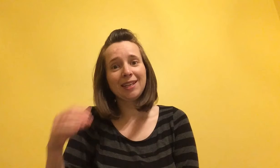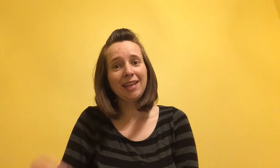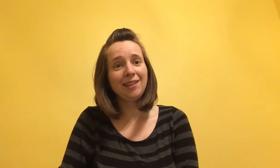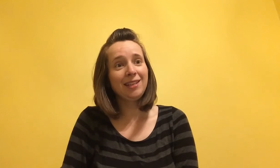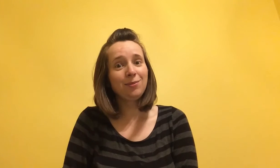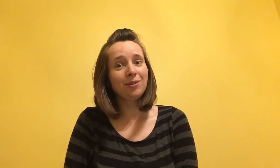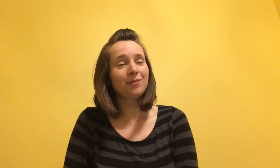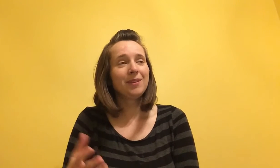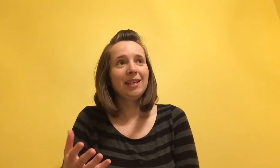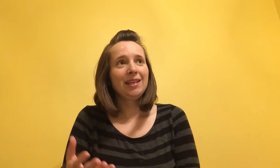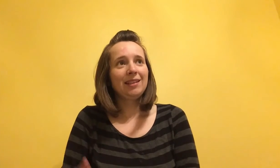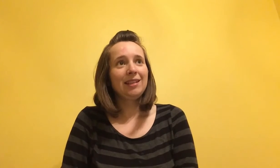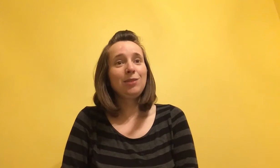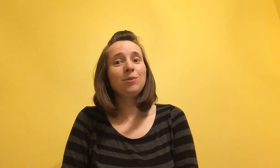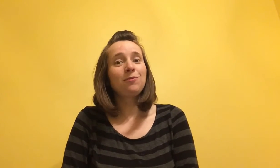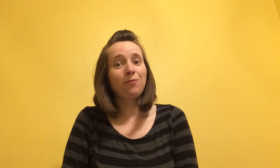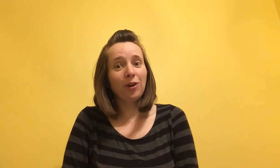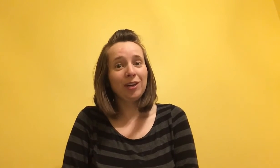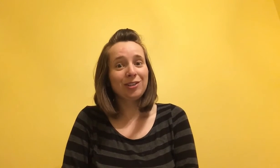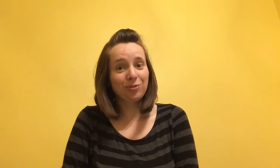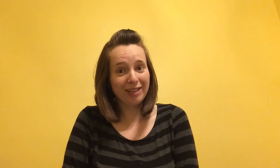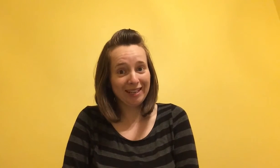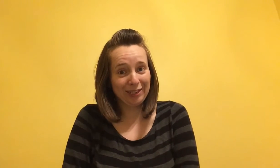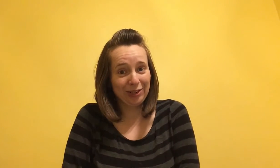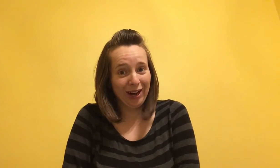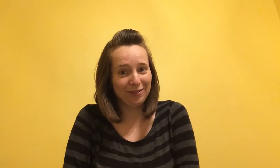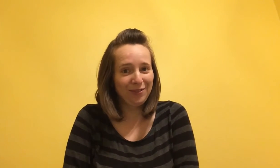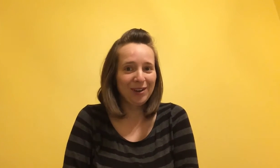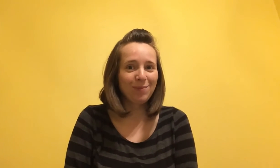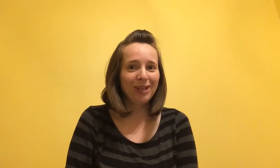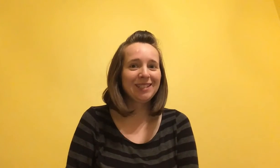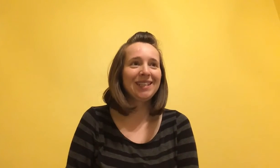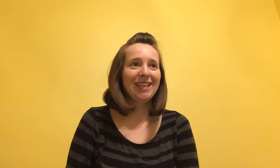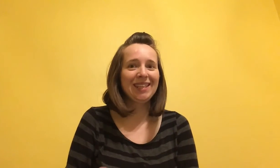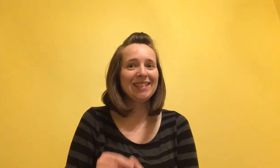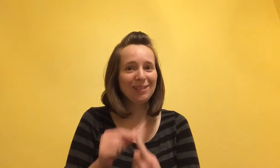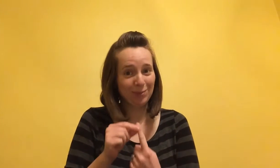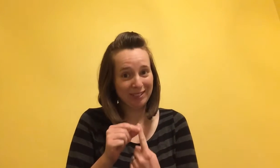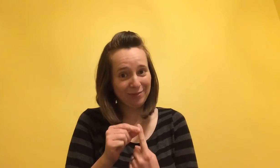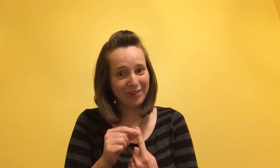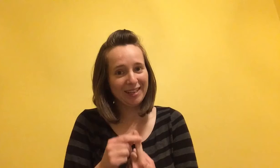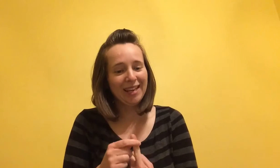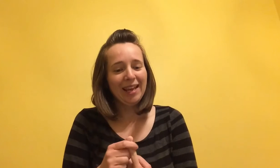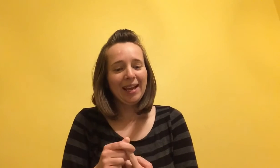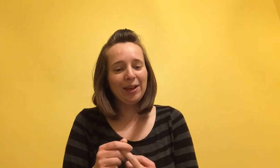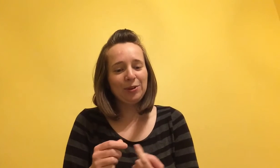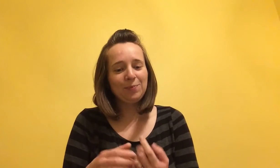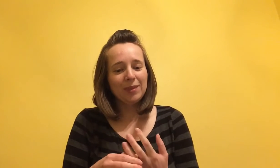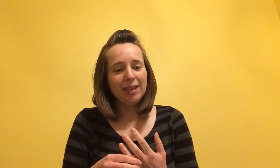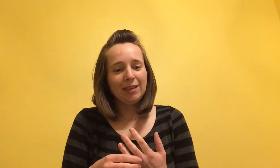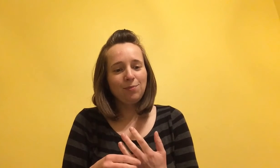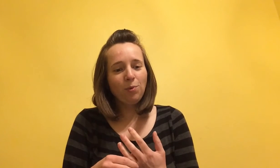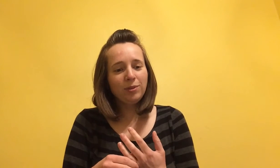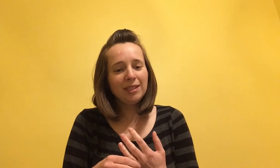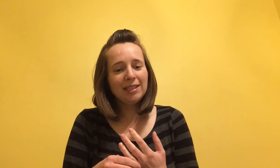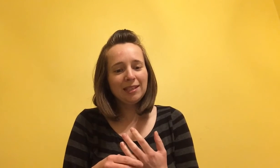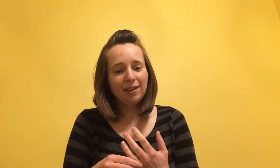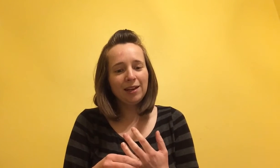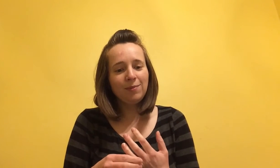can. This was very tricky to try to find bugs like this specific. Most of the time